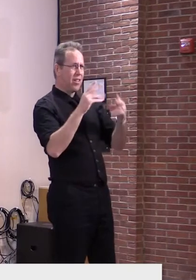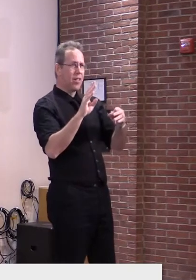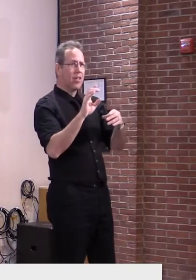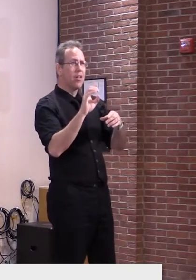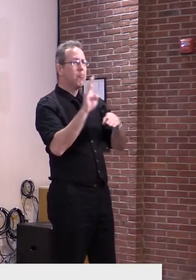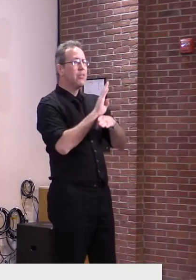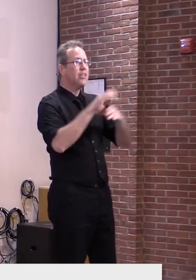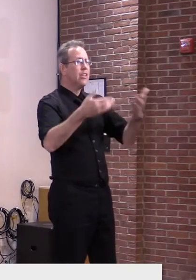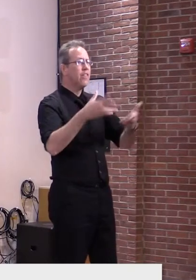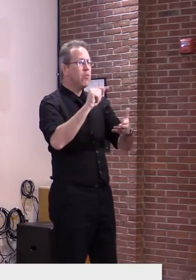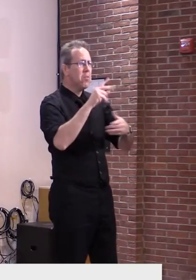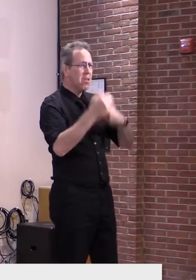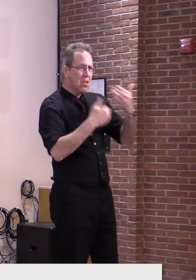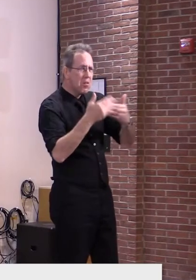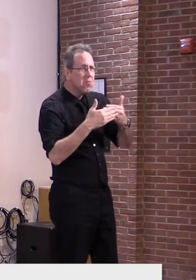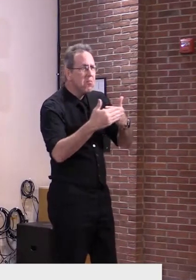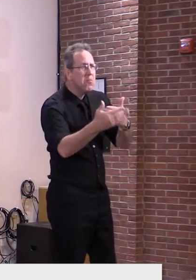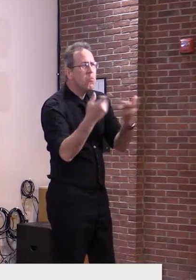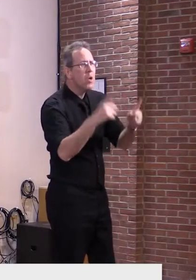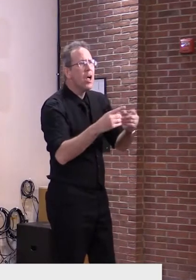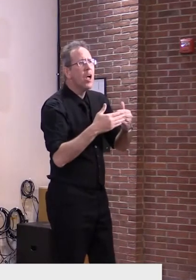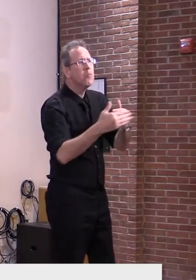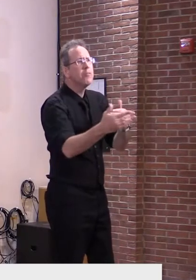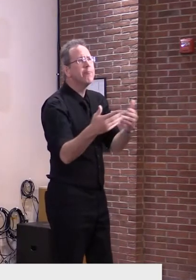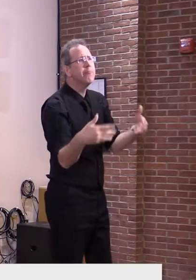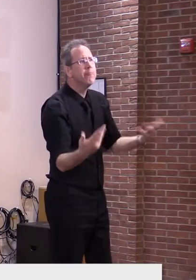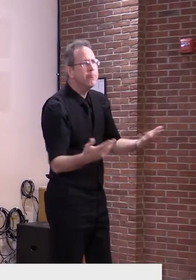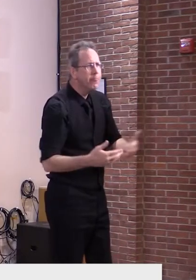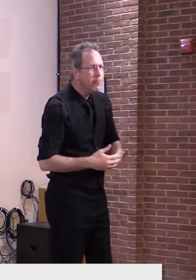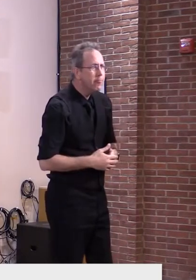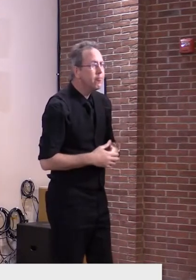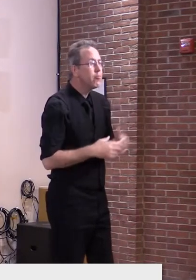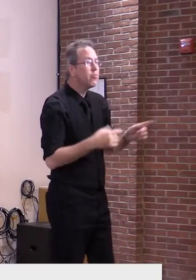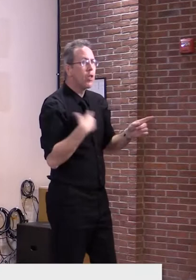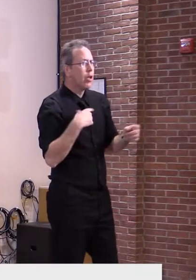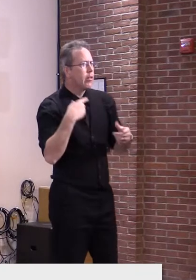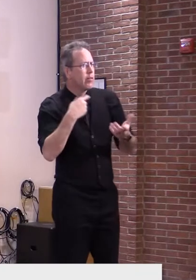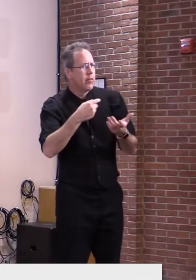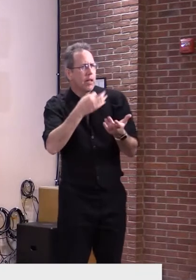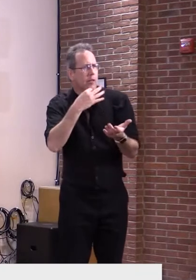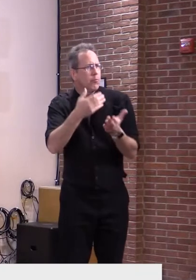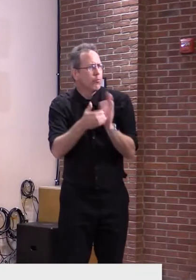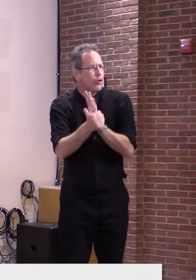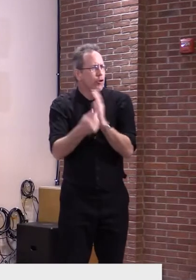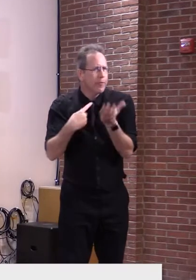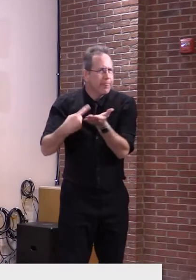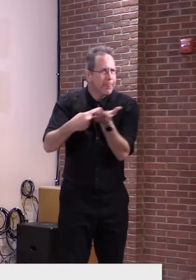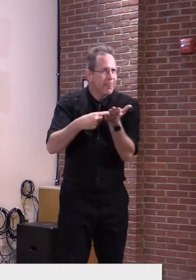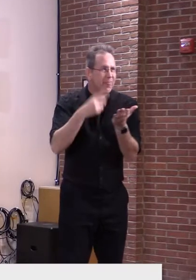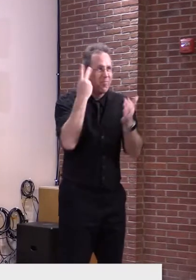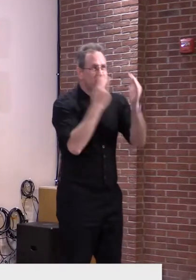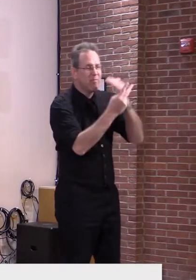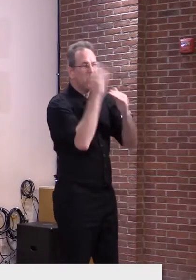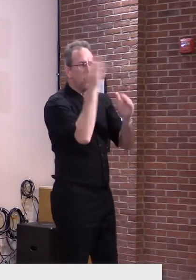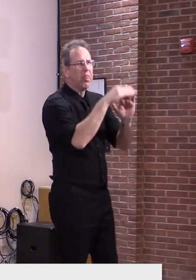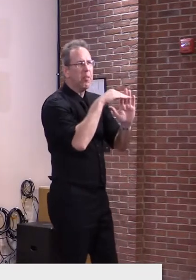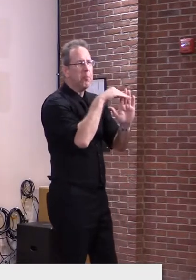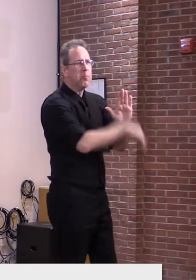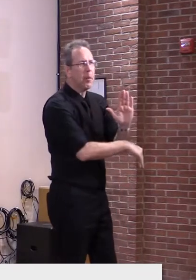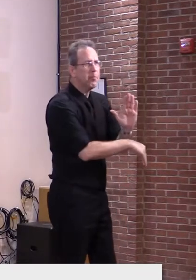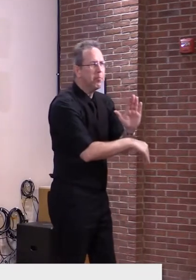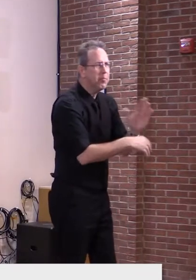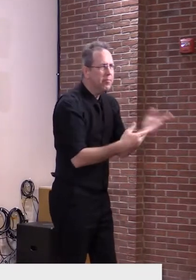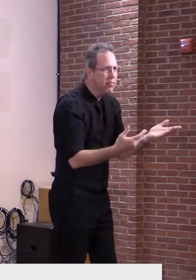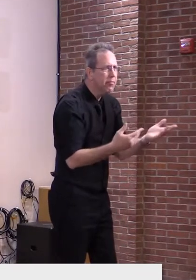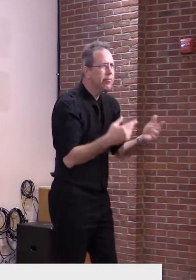we're going, that market experts are warning about a recession. Larry Summers, I think we all know who Larry is, not